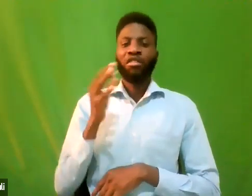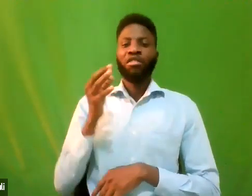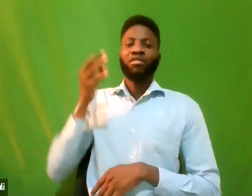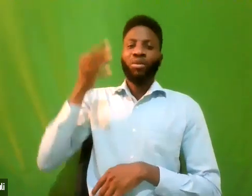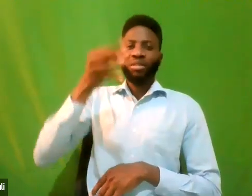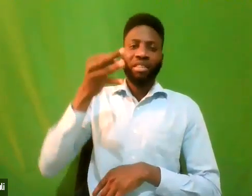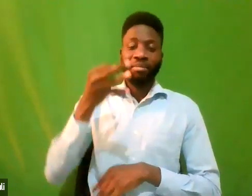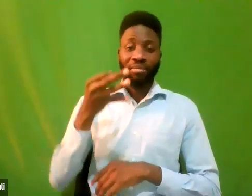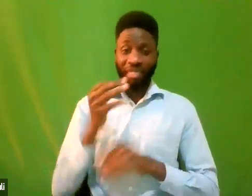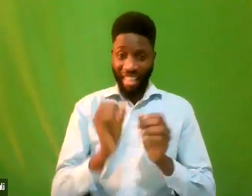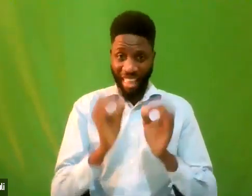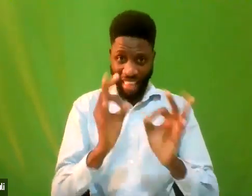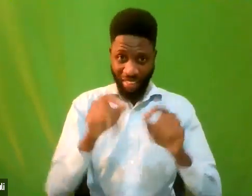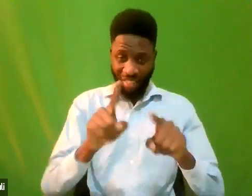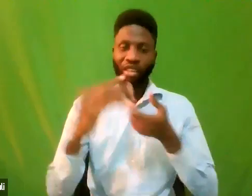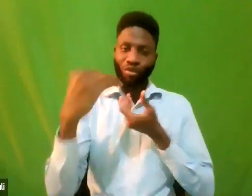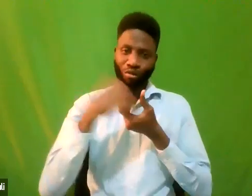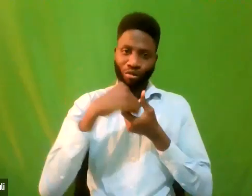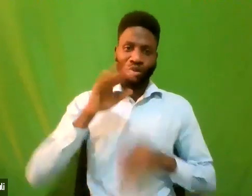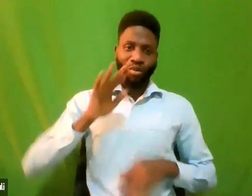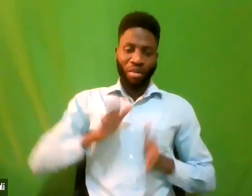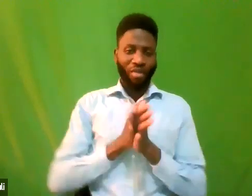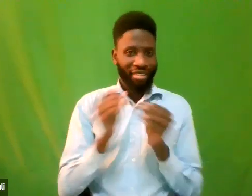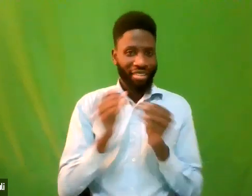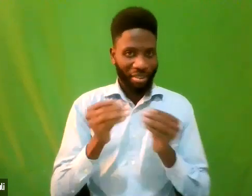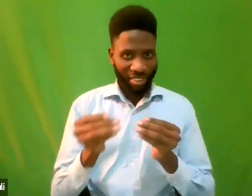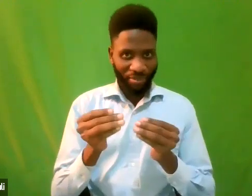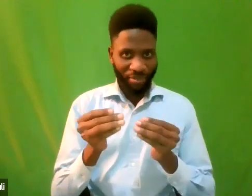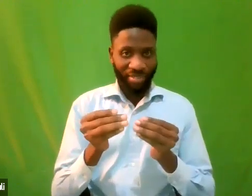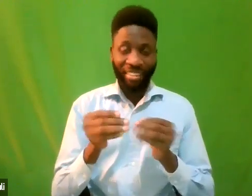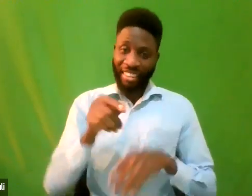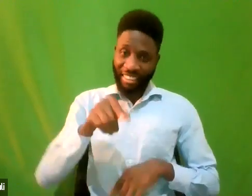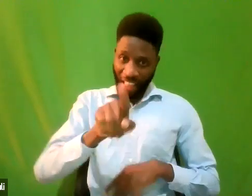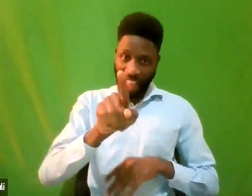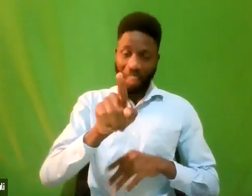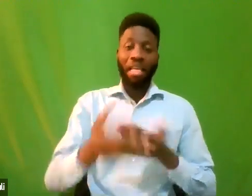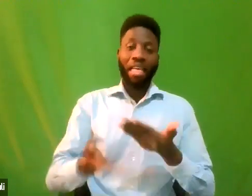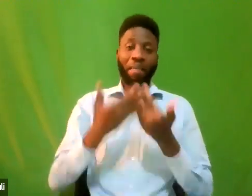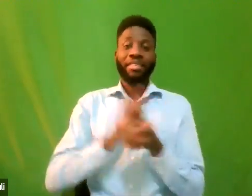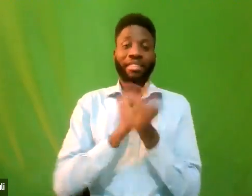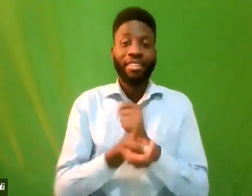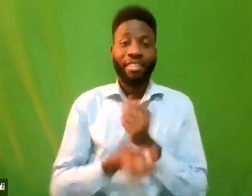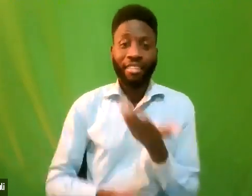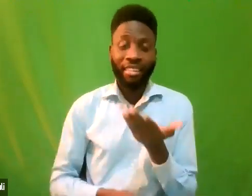if you include women with disabilities. You are the change. You're the change maker.